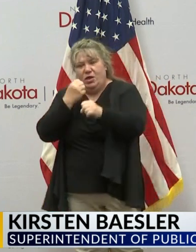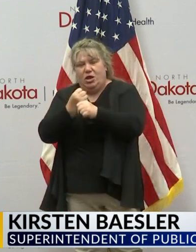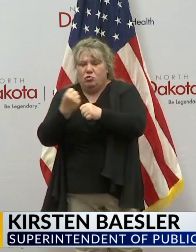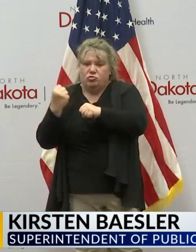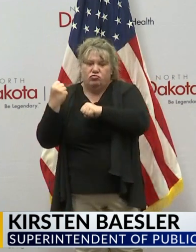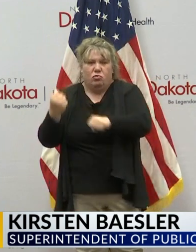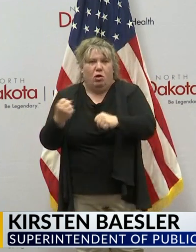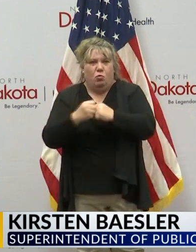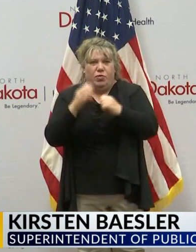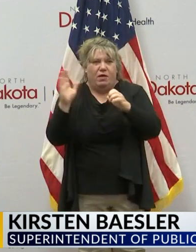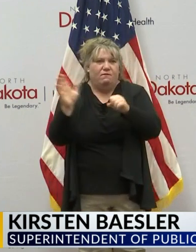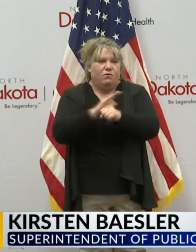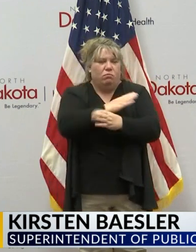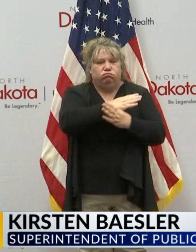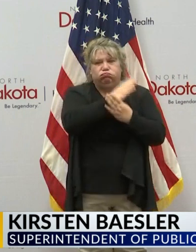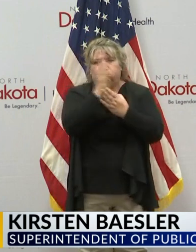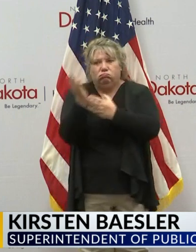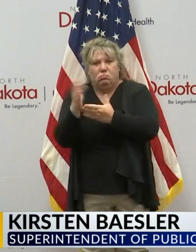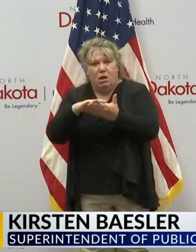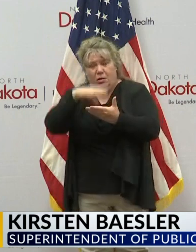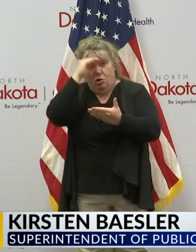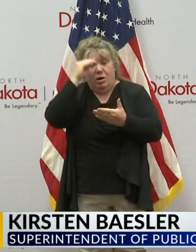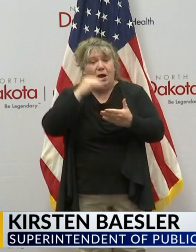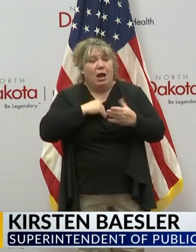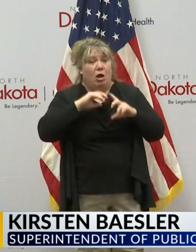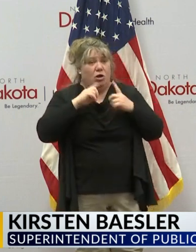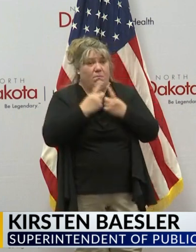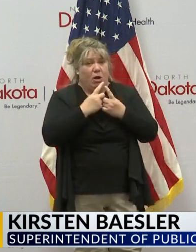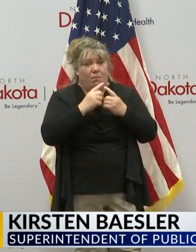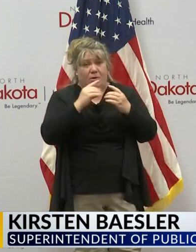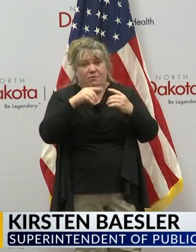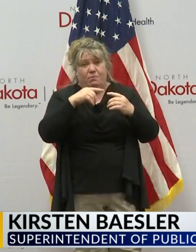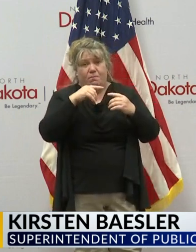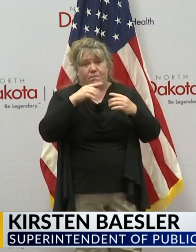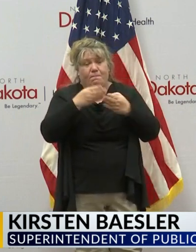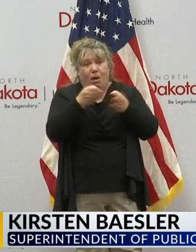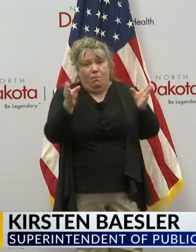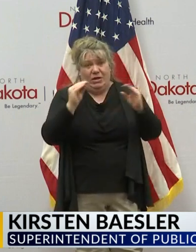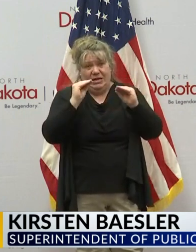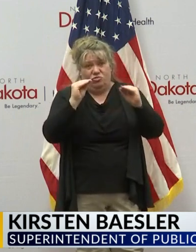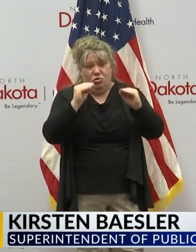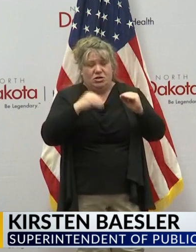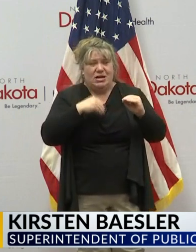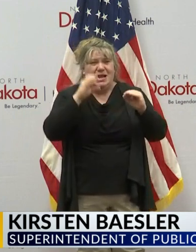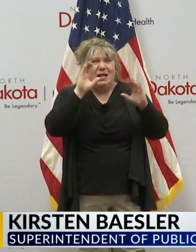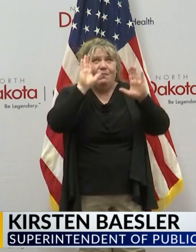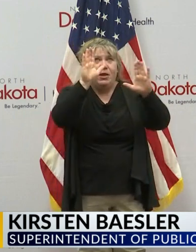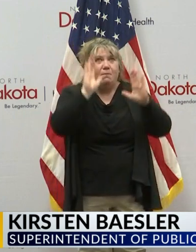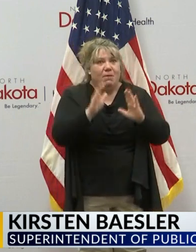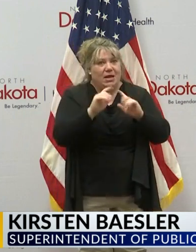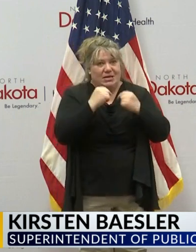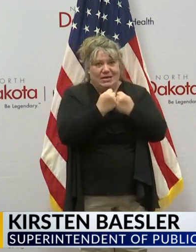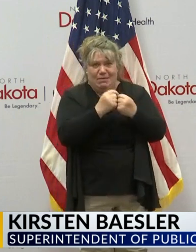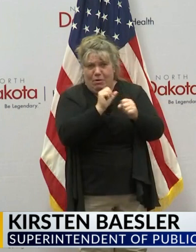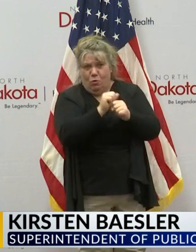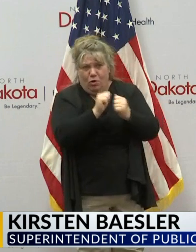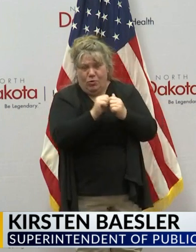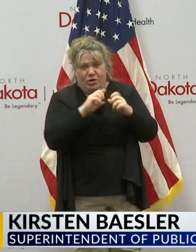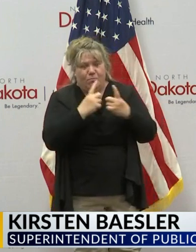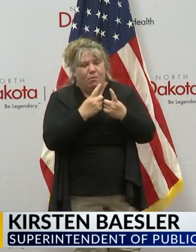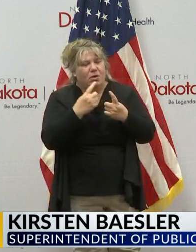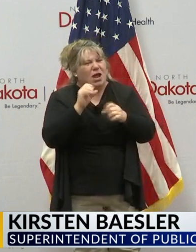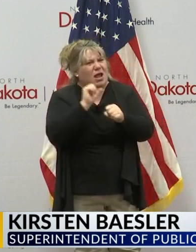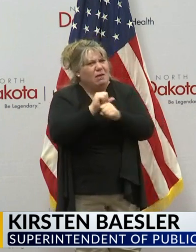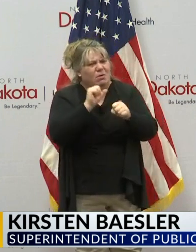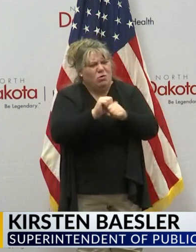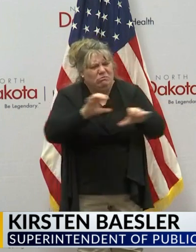learning. Our Department of Public Instruction, the amazing team that I'm blessed to work with at the department, have been working